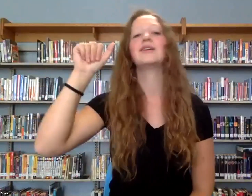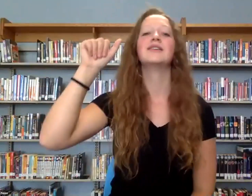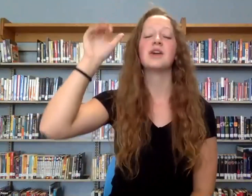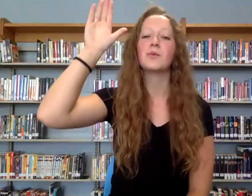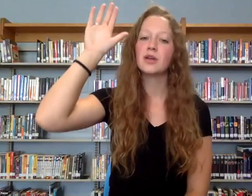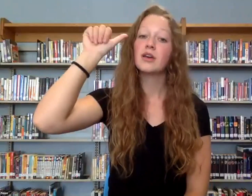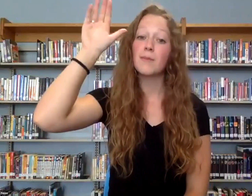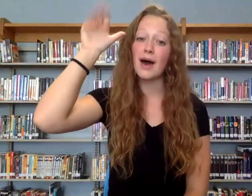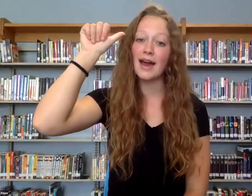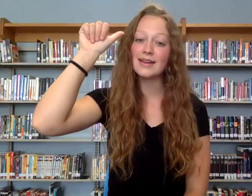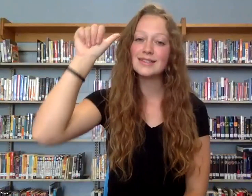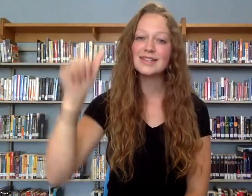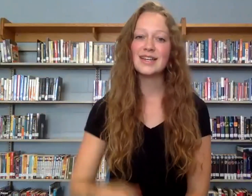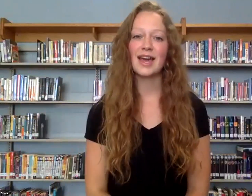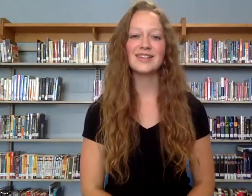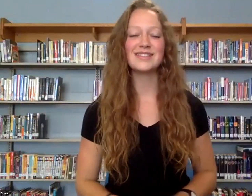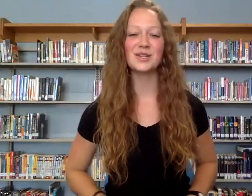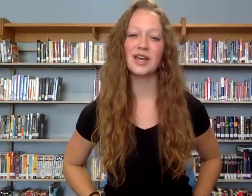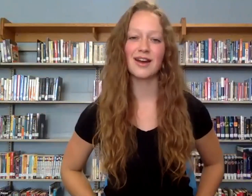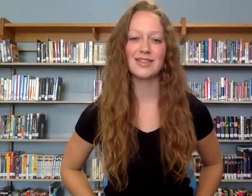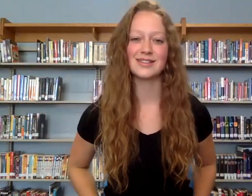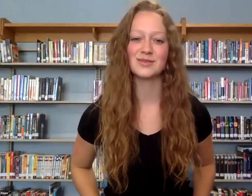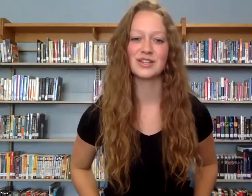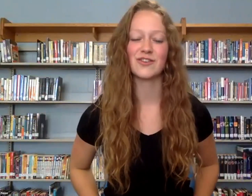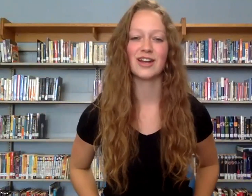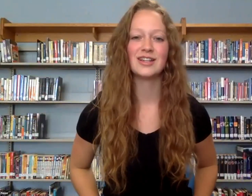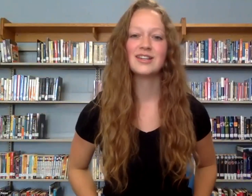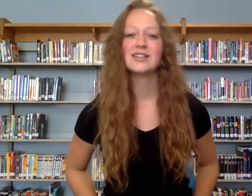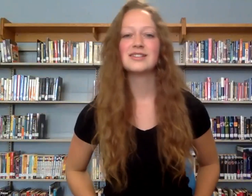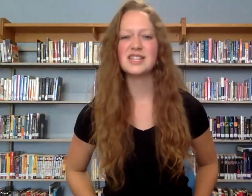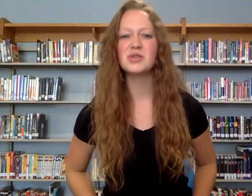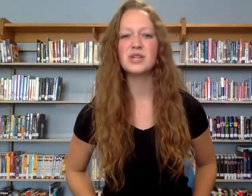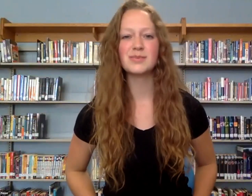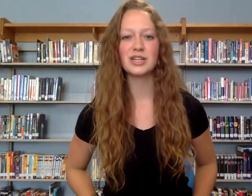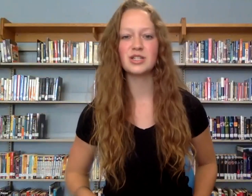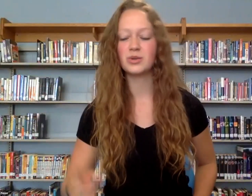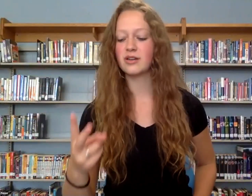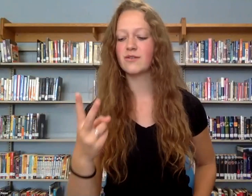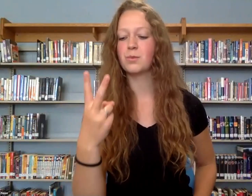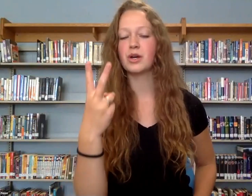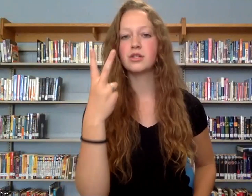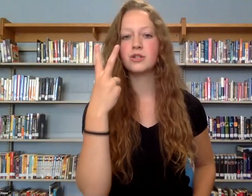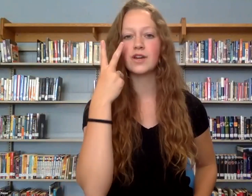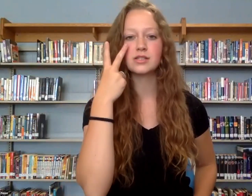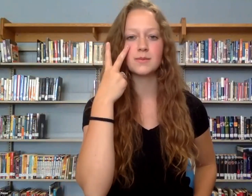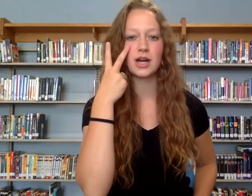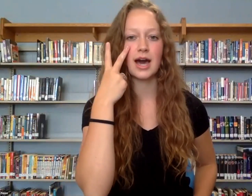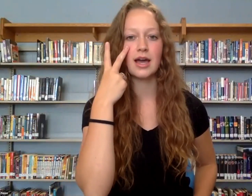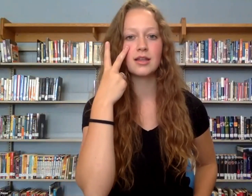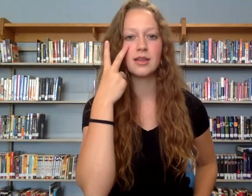So goodbye, and then see you later I think is really fun. See you is pretty intuitive. You put 2 fingers up to your eye, the middle